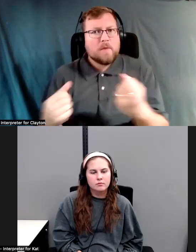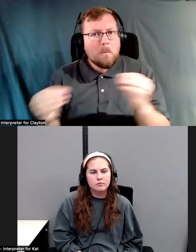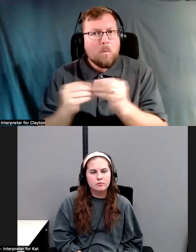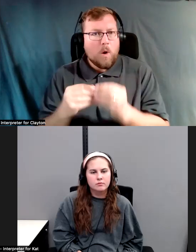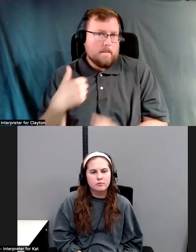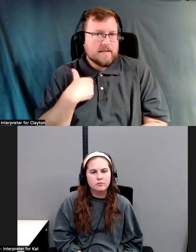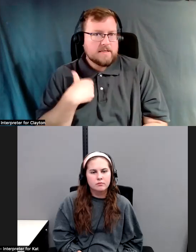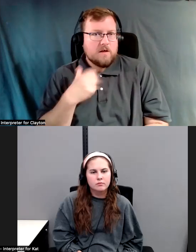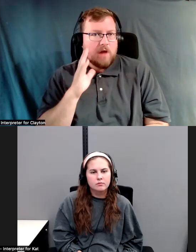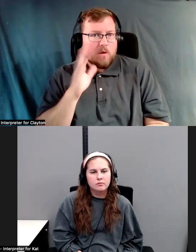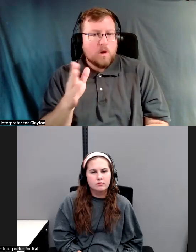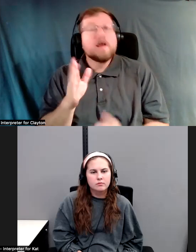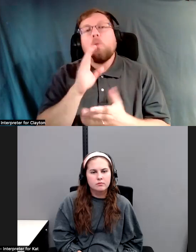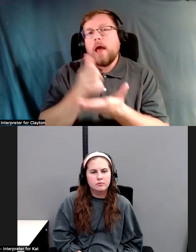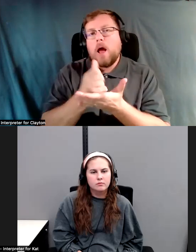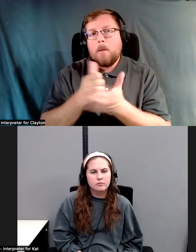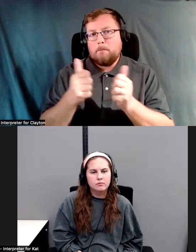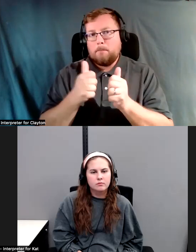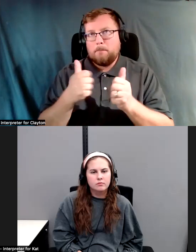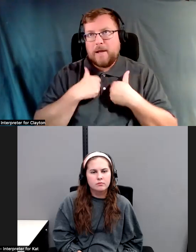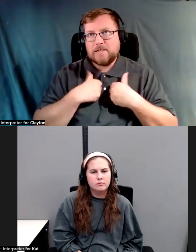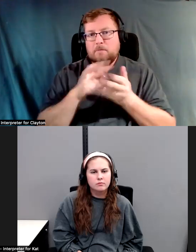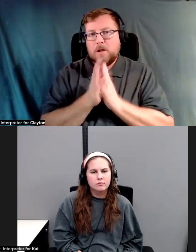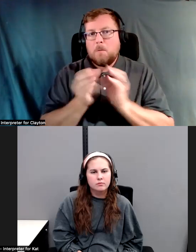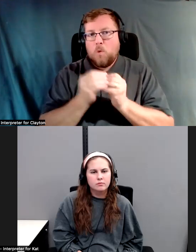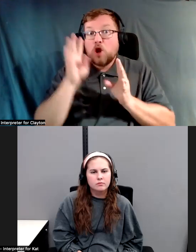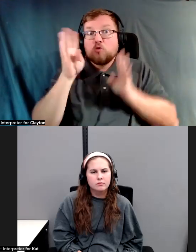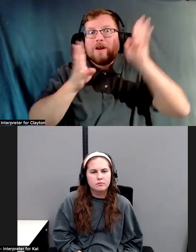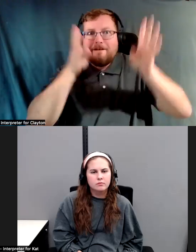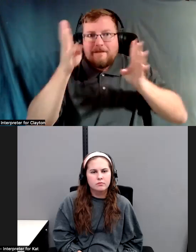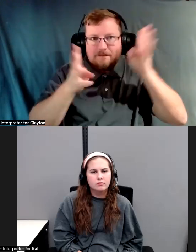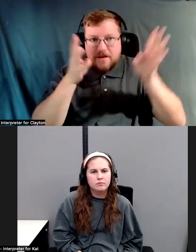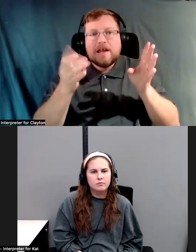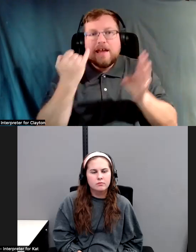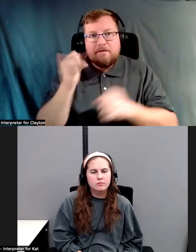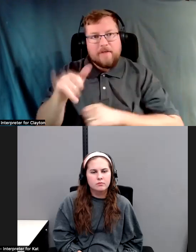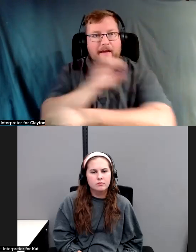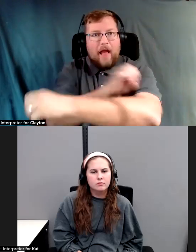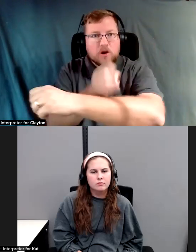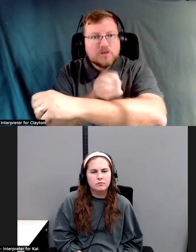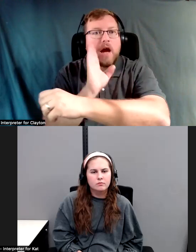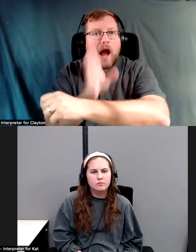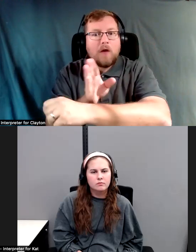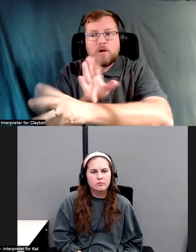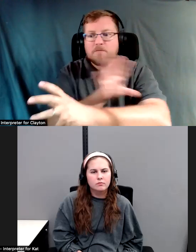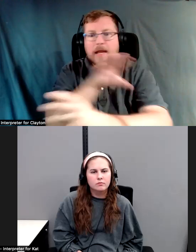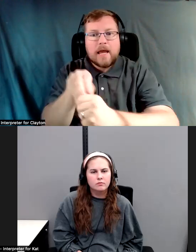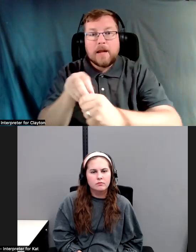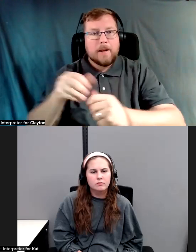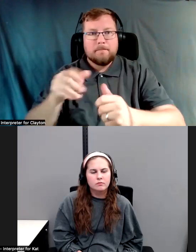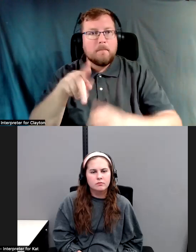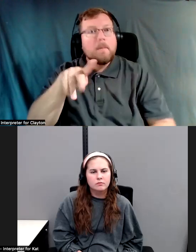it would help me with my creative side, and to be able to channel some of that energy into doing a play or discovering